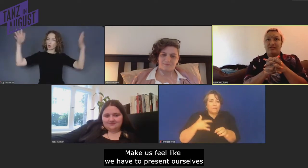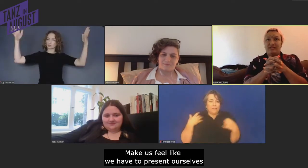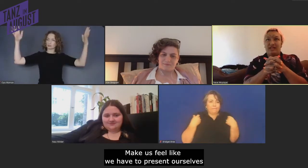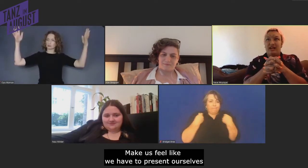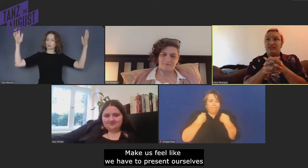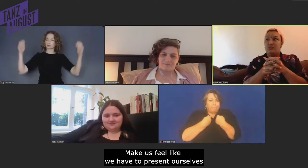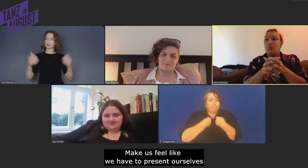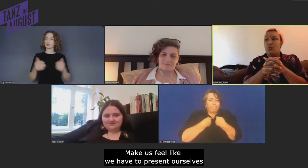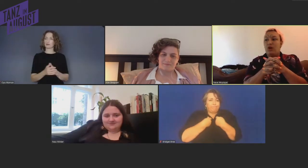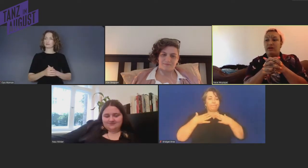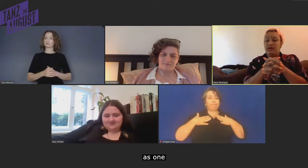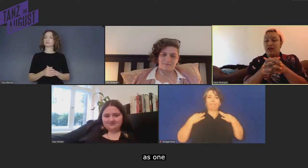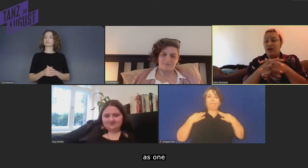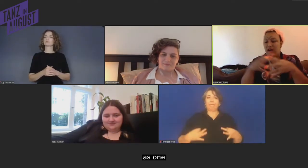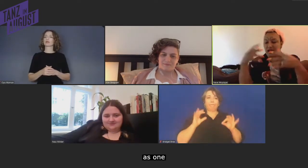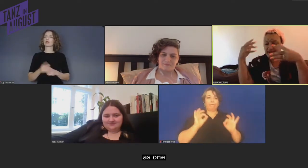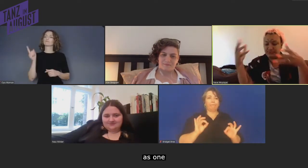ourselves as one